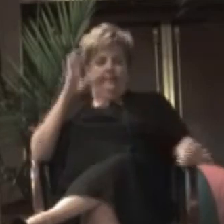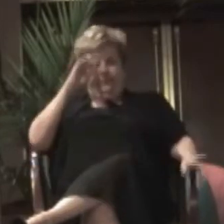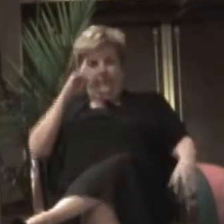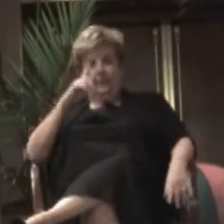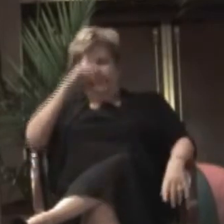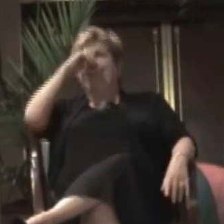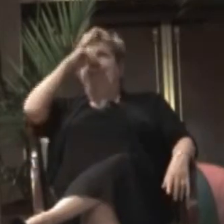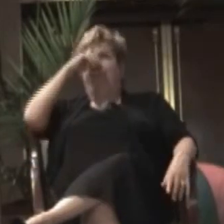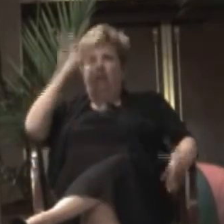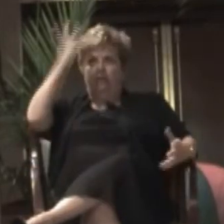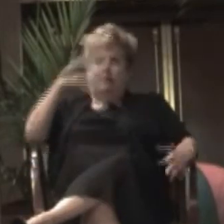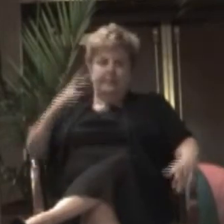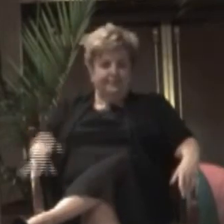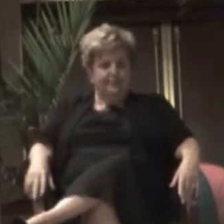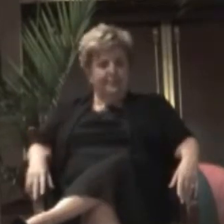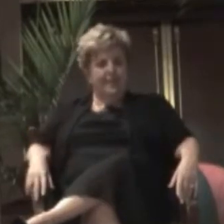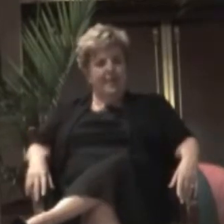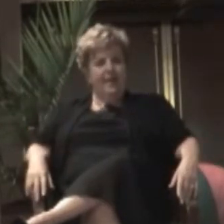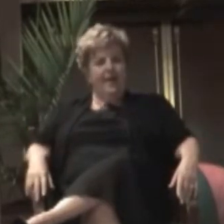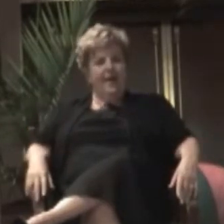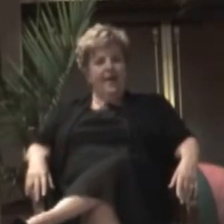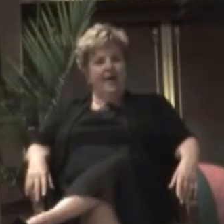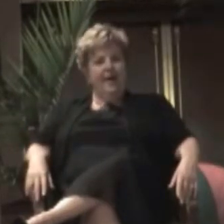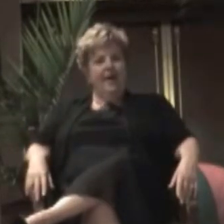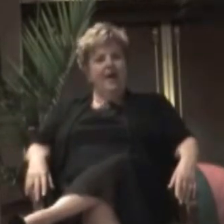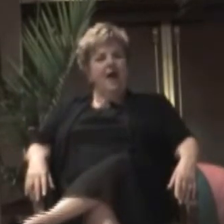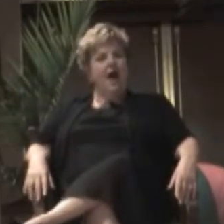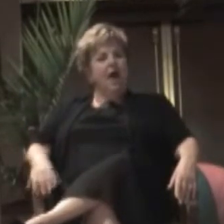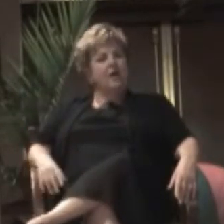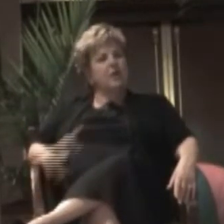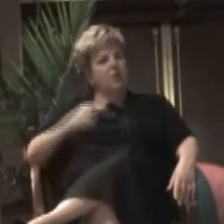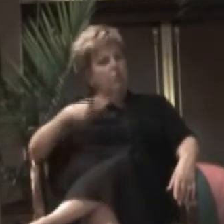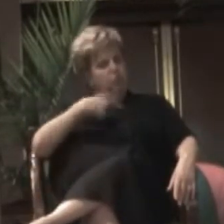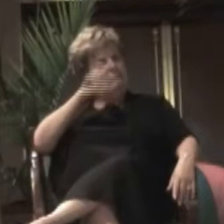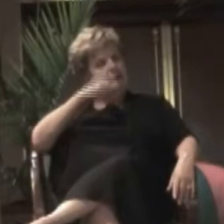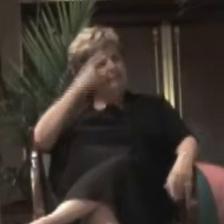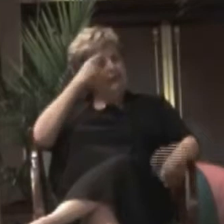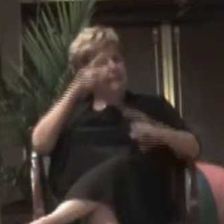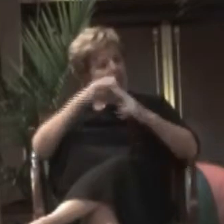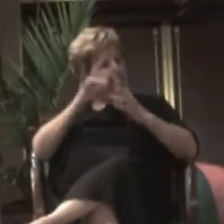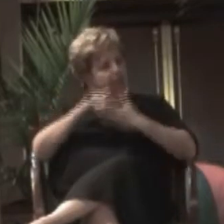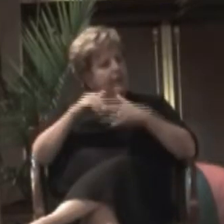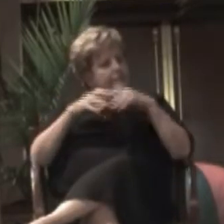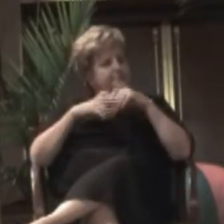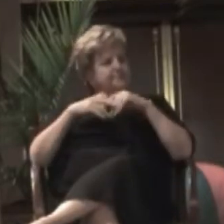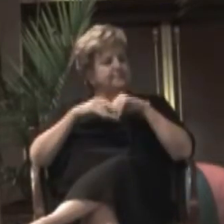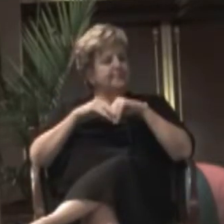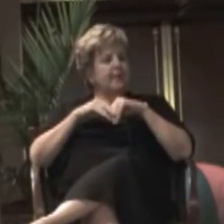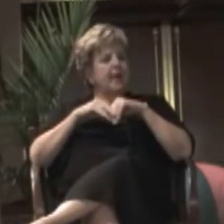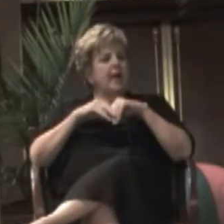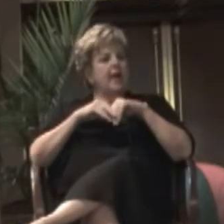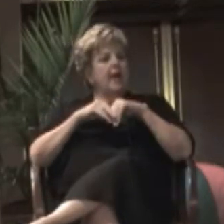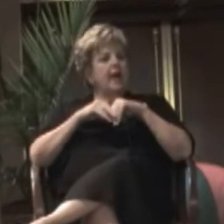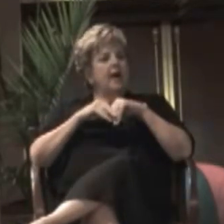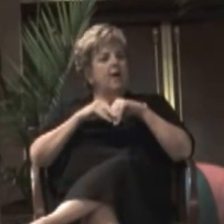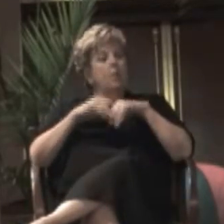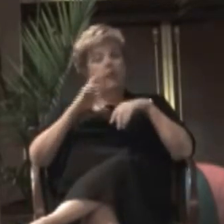that I put it out because I think we all ought to think about that kind of thing. Because, well, I'm